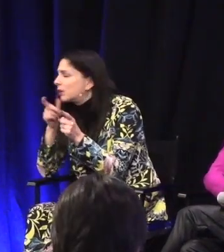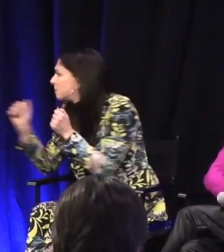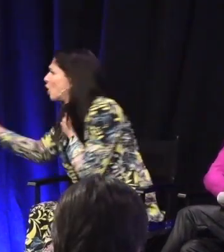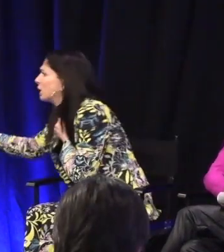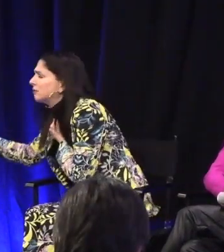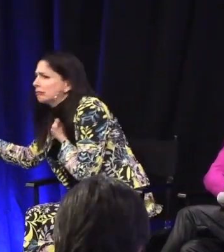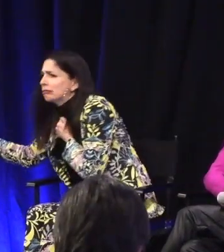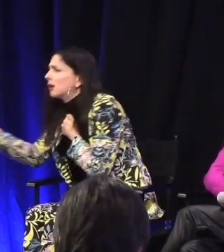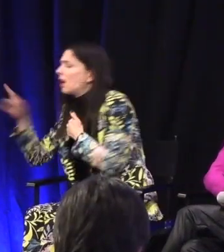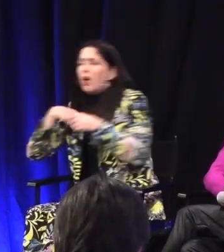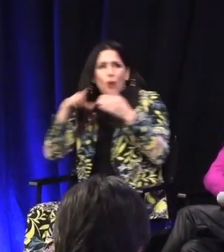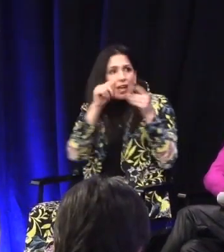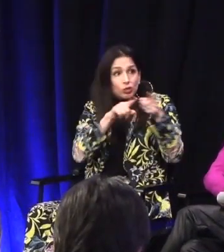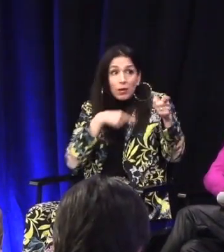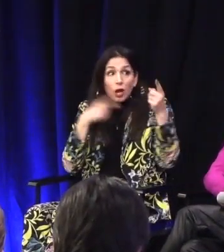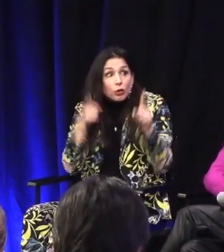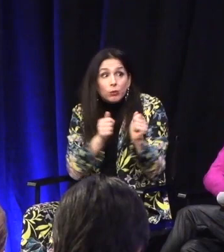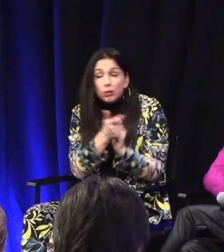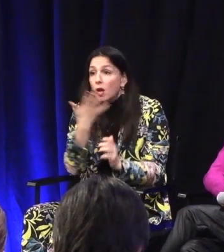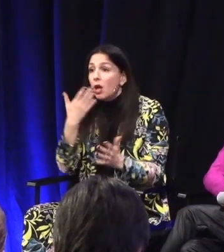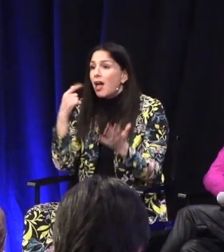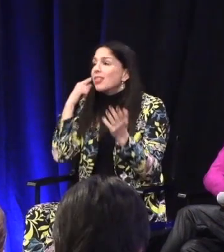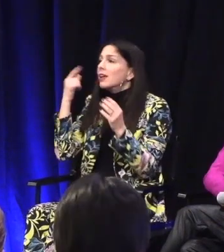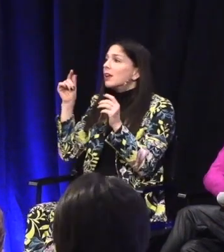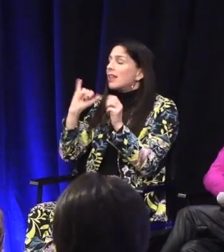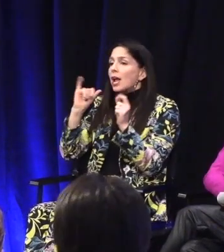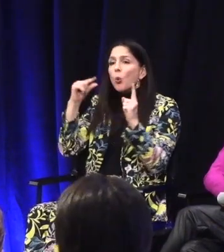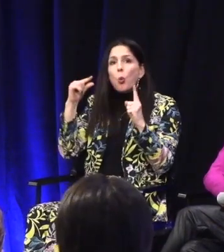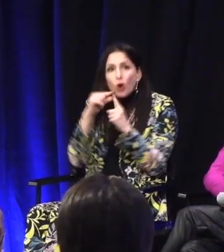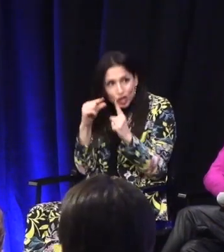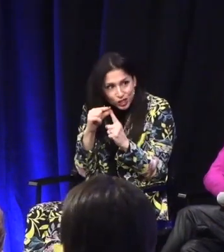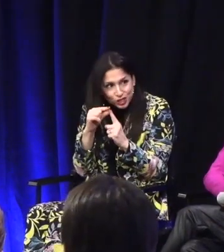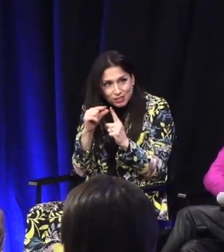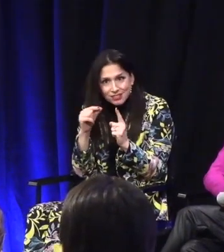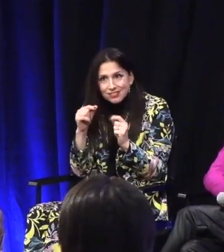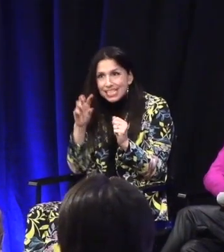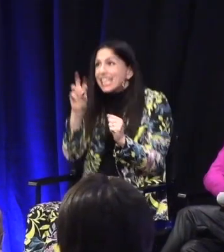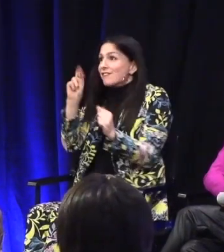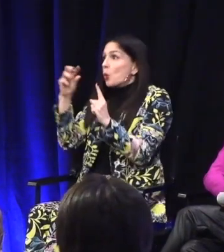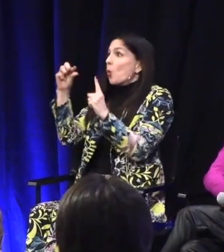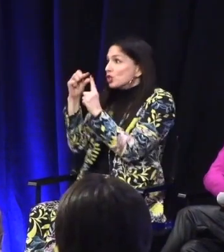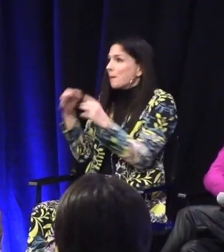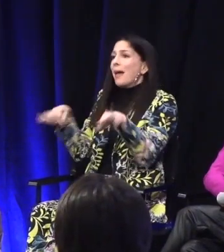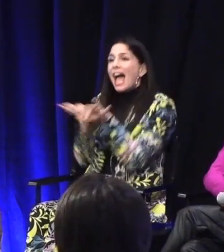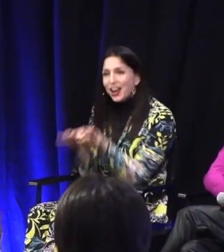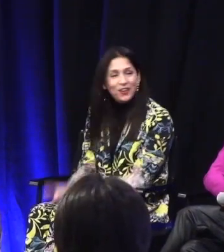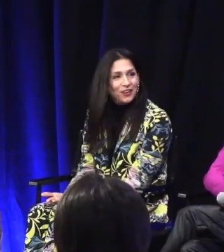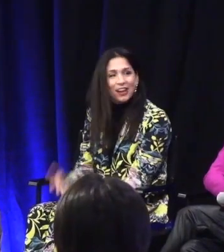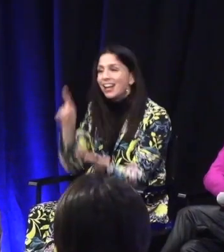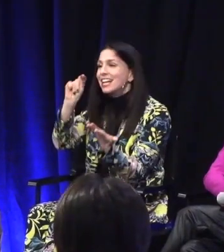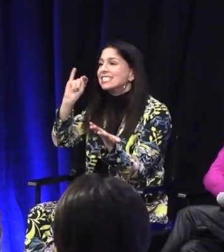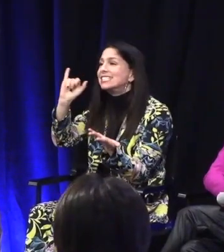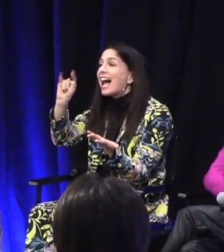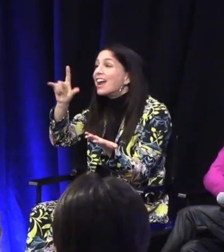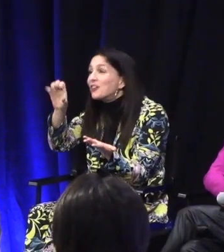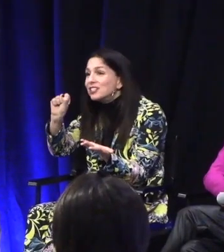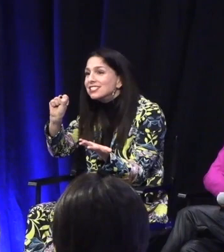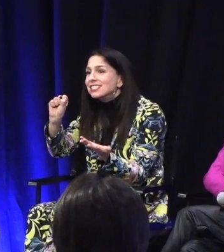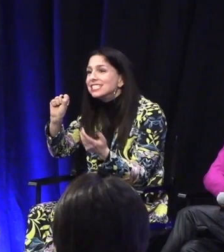I wanna circle back. Oh. Can I add something really quick? I'm sorry to interrupt. Please. But I agree with you 100%, and I think that the words, even words